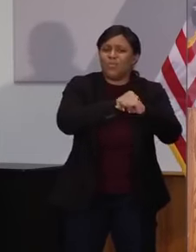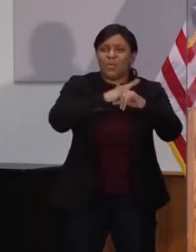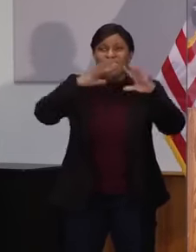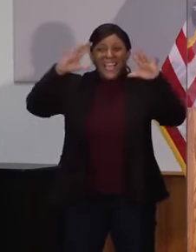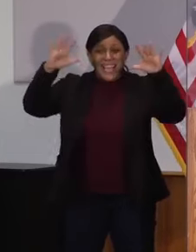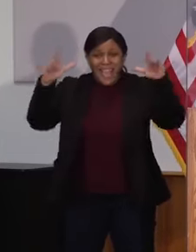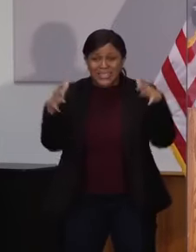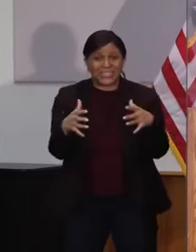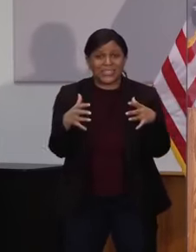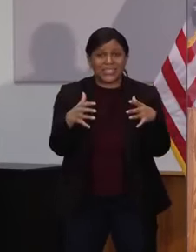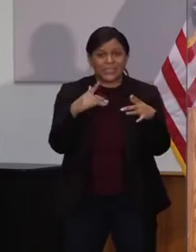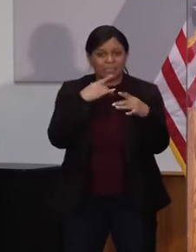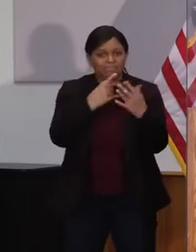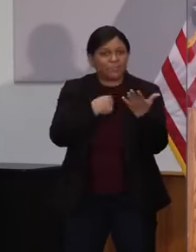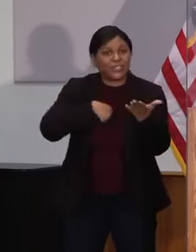So